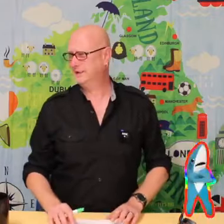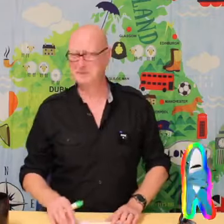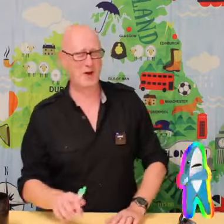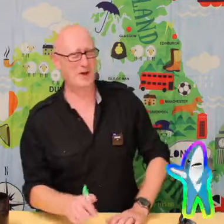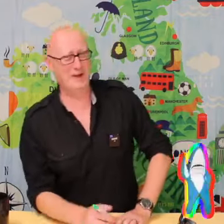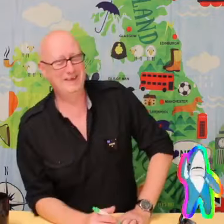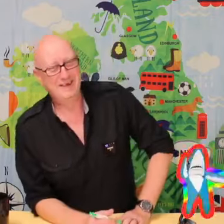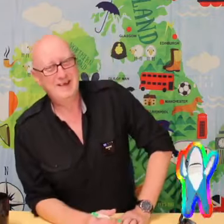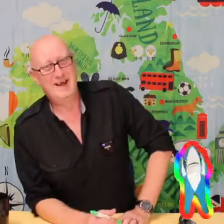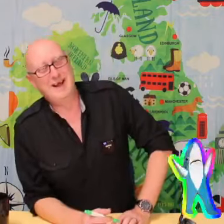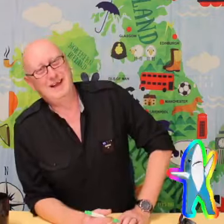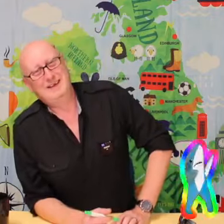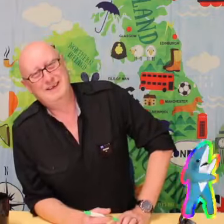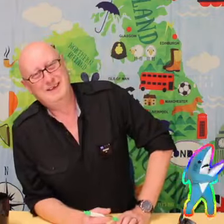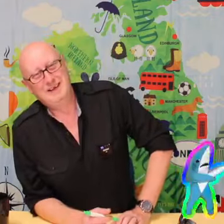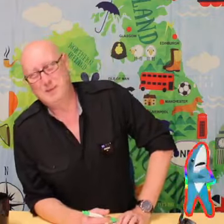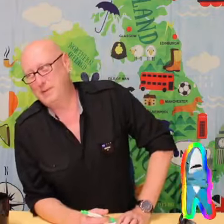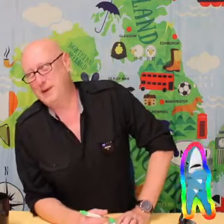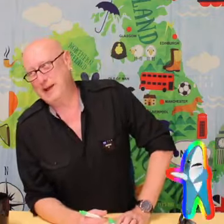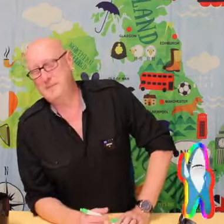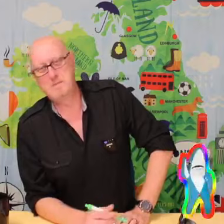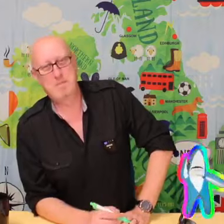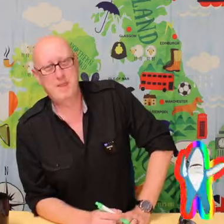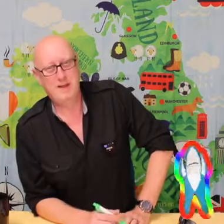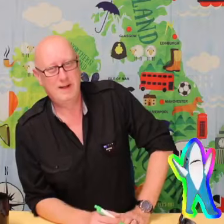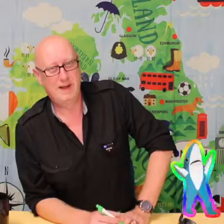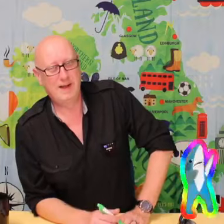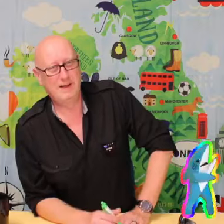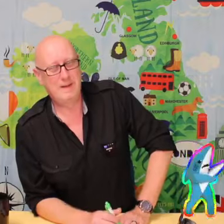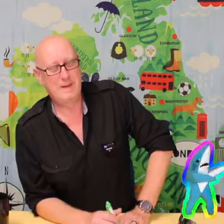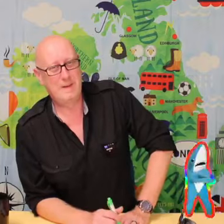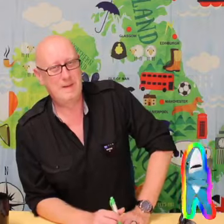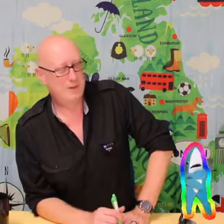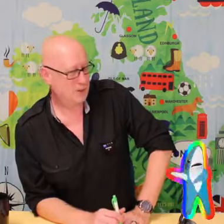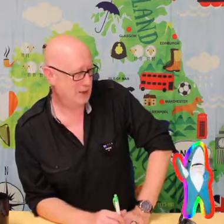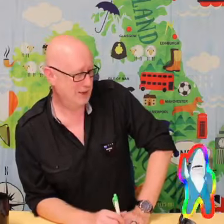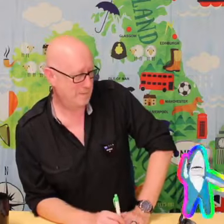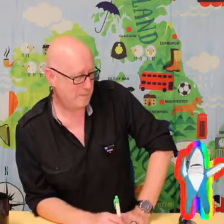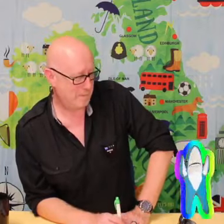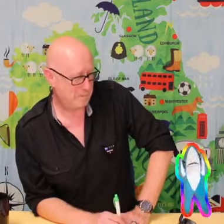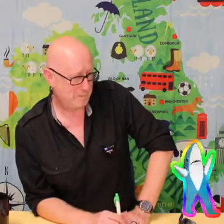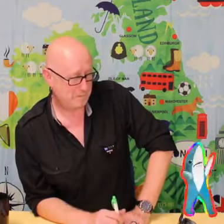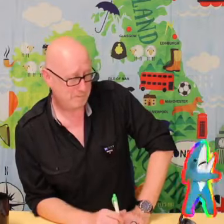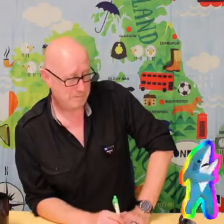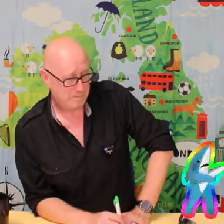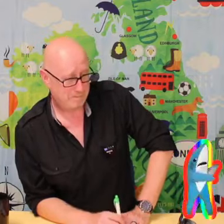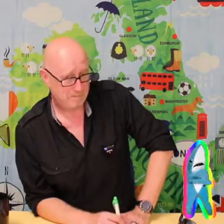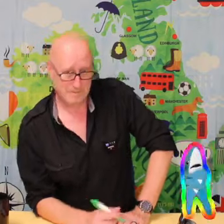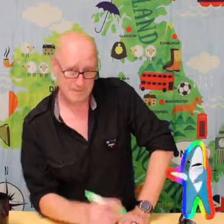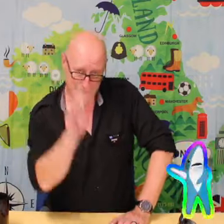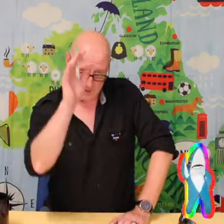Oh. No. Aye. A double bagging. Good luck with that, Catherine. Aye. Cushy. Mike Harrington's here. Hello. Hi,